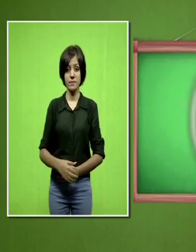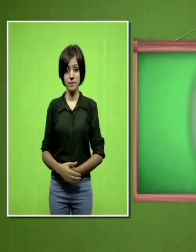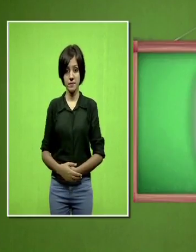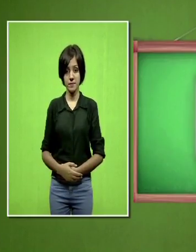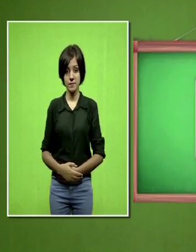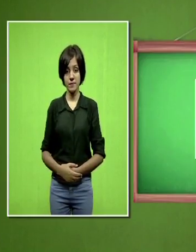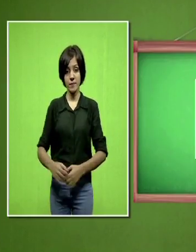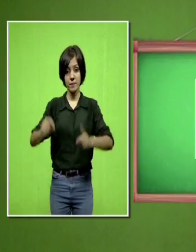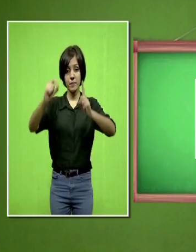P,